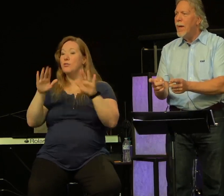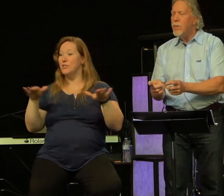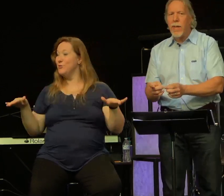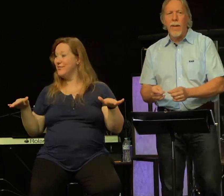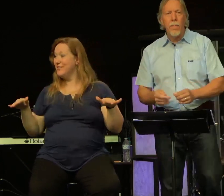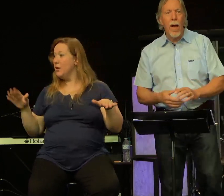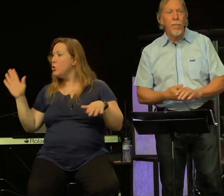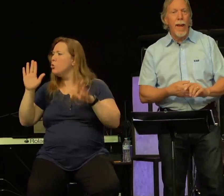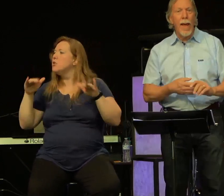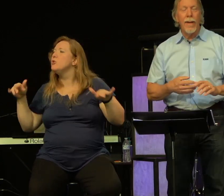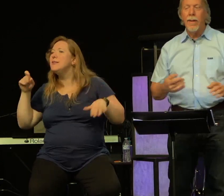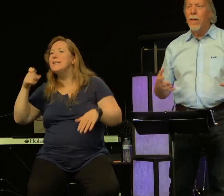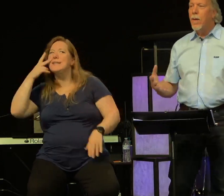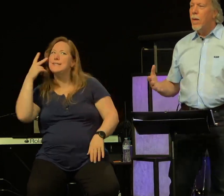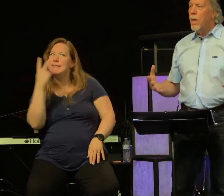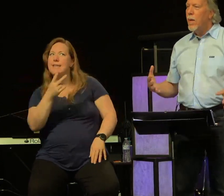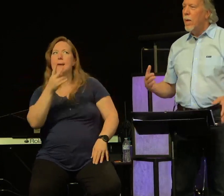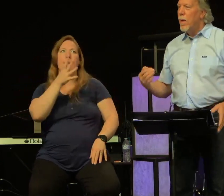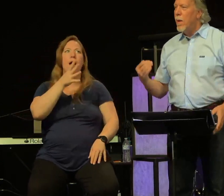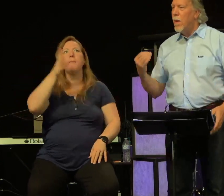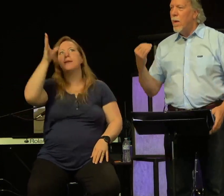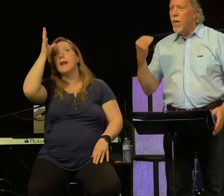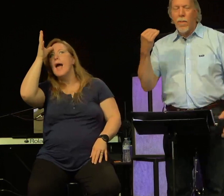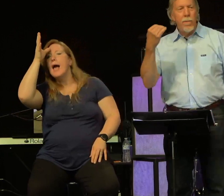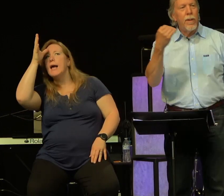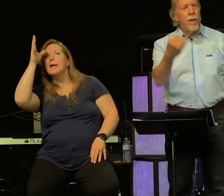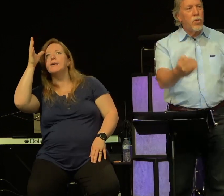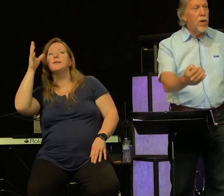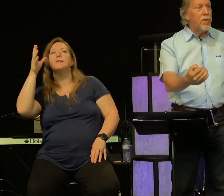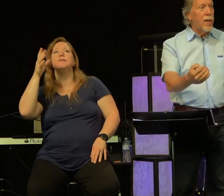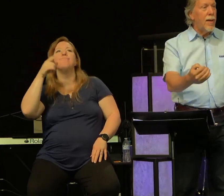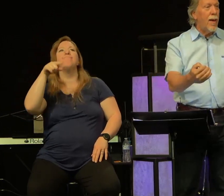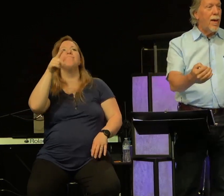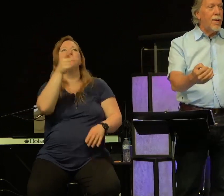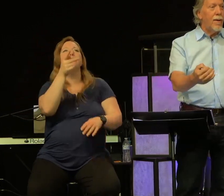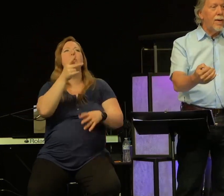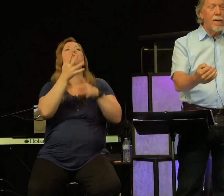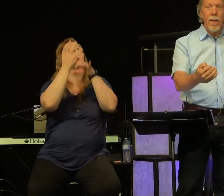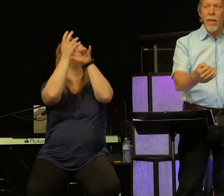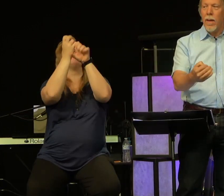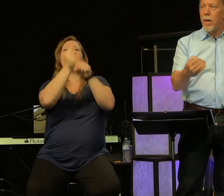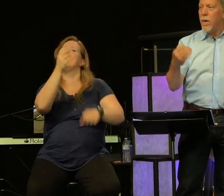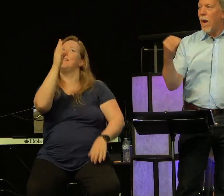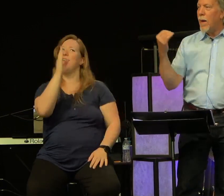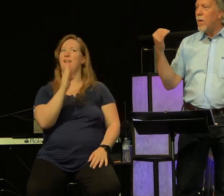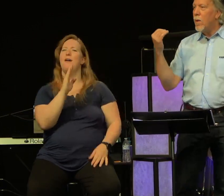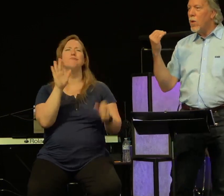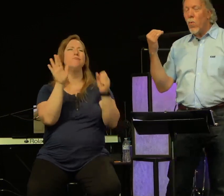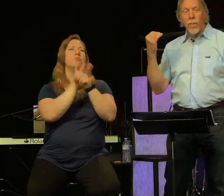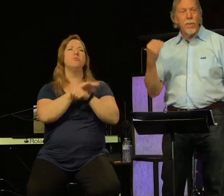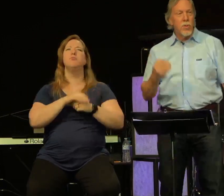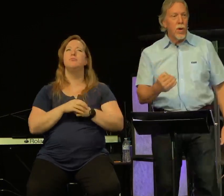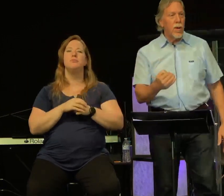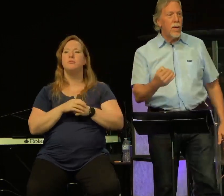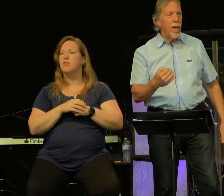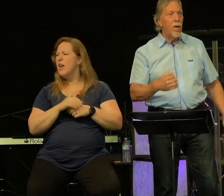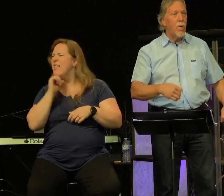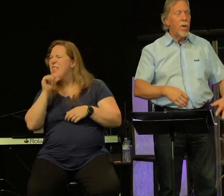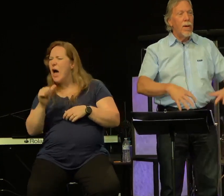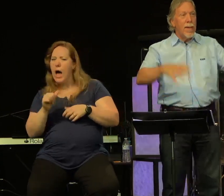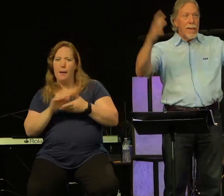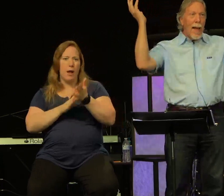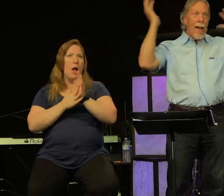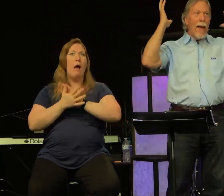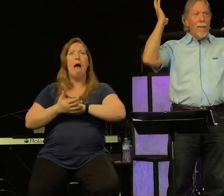They need to see mom and dad putting their trust in God. Not going berserk